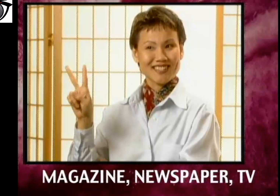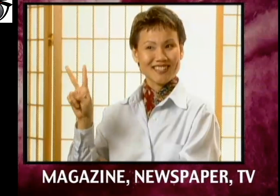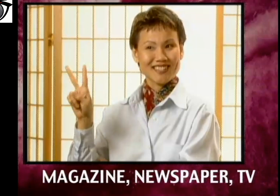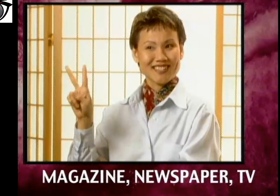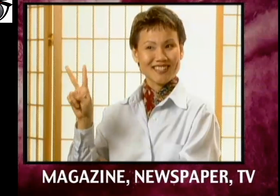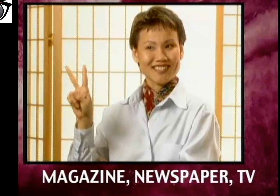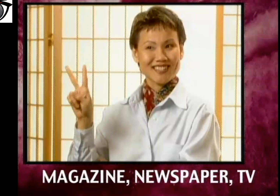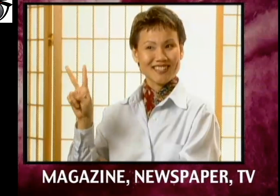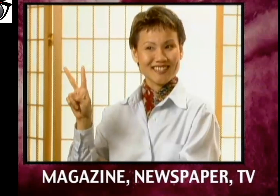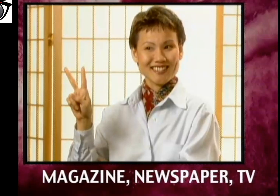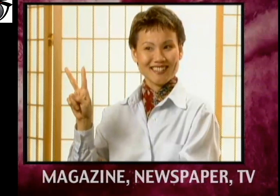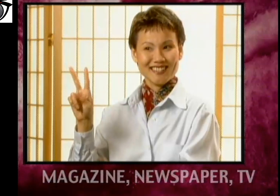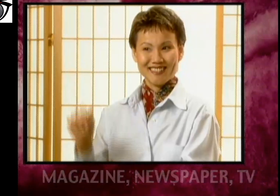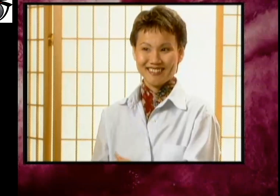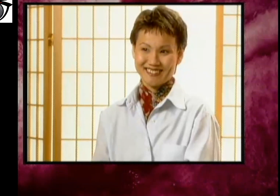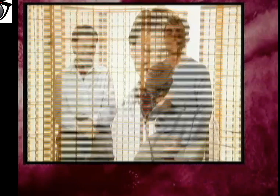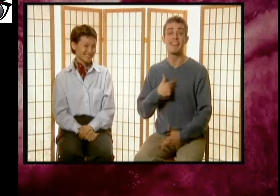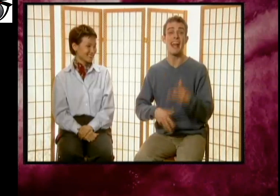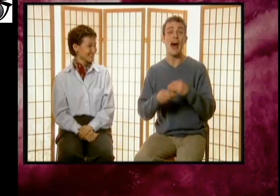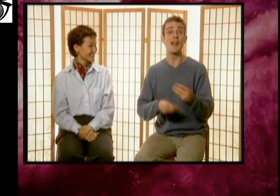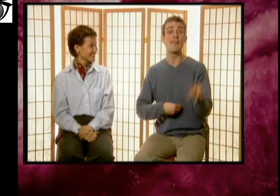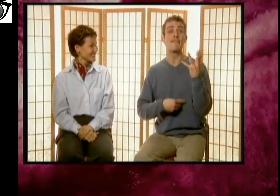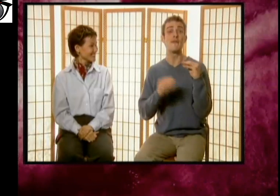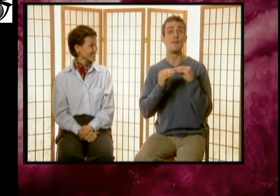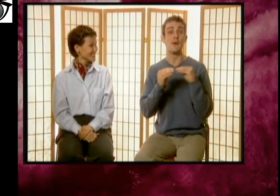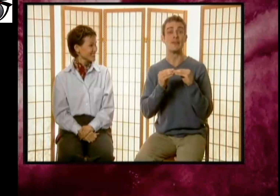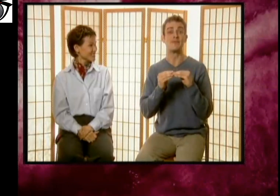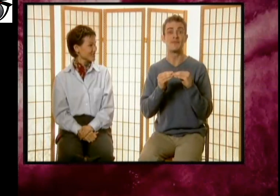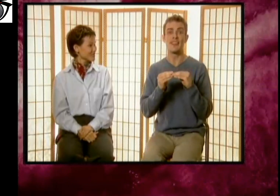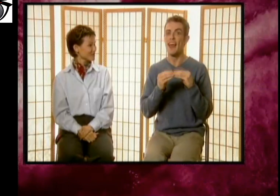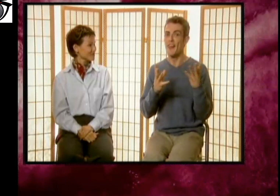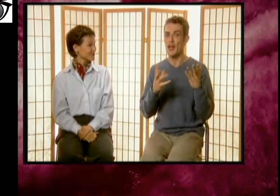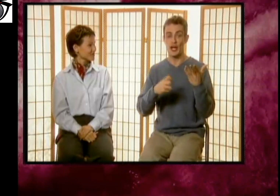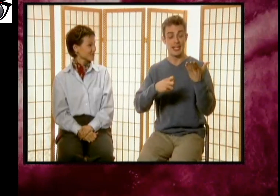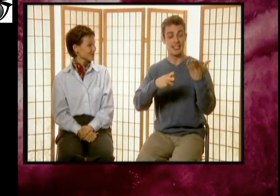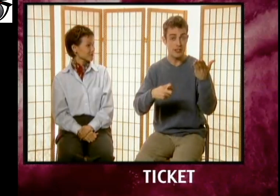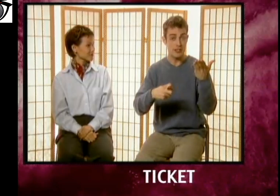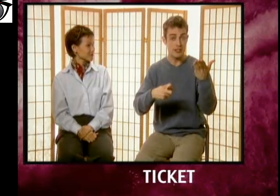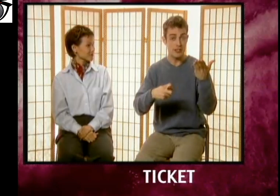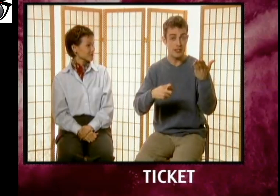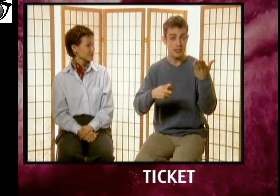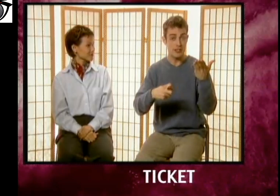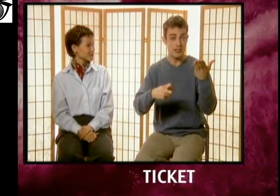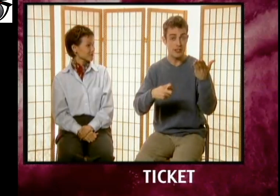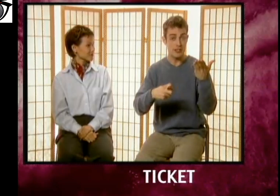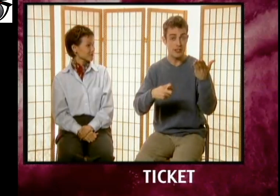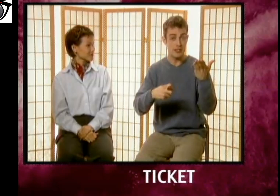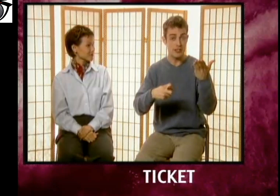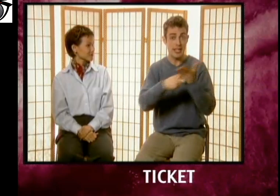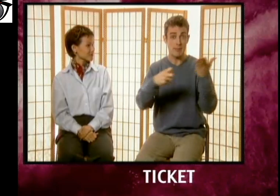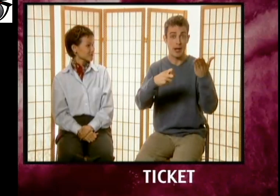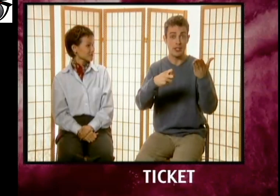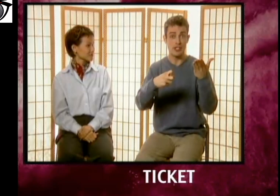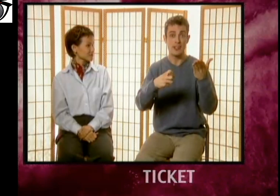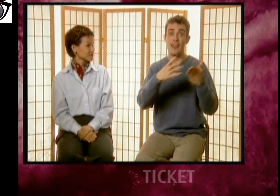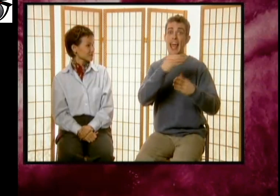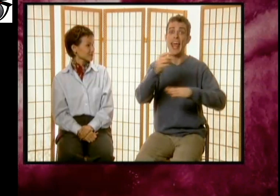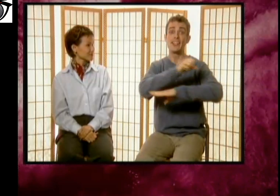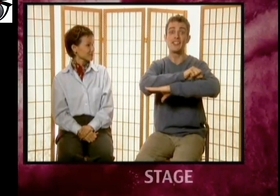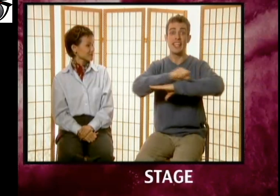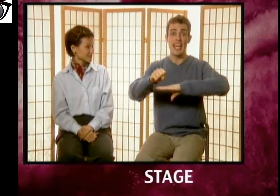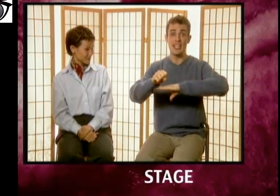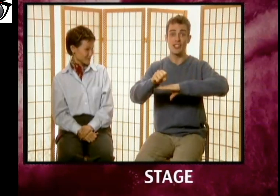Magazine, newspaper, TV. And I'll add 4 more. They are ticket, like having your ticket